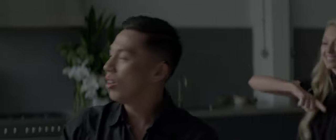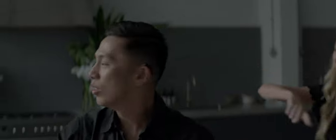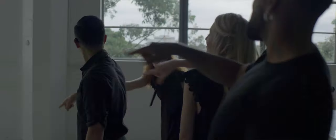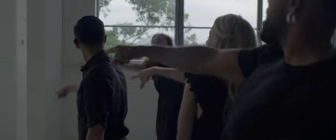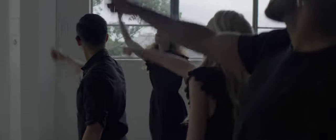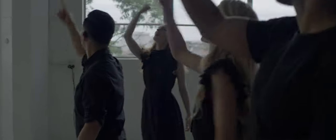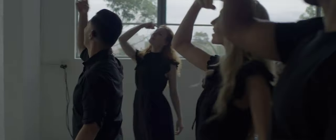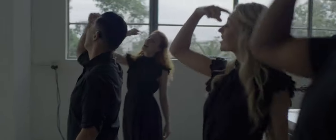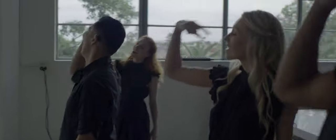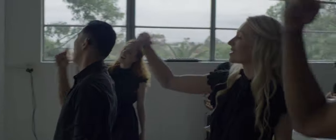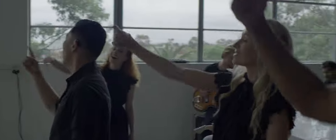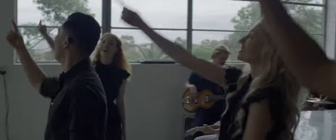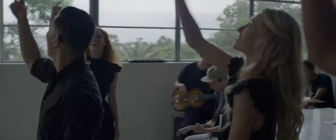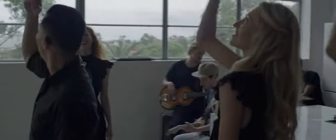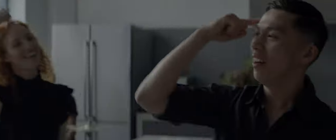You're on my